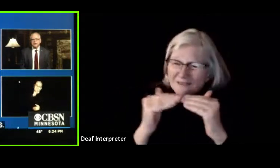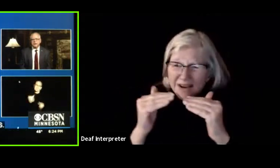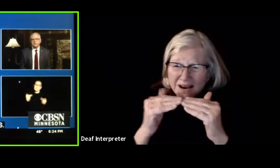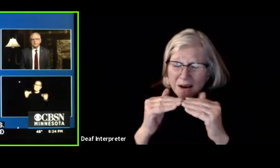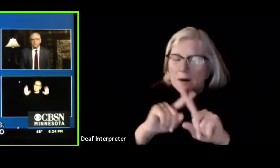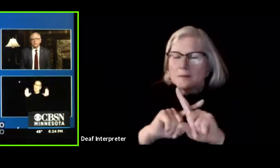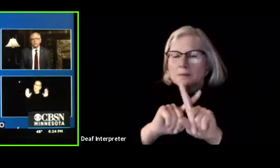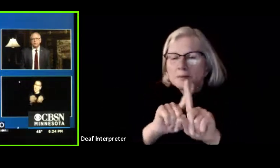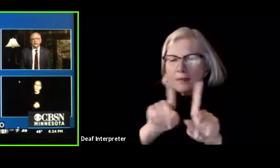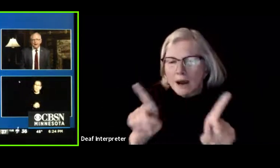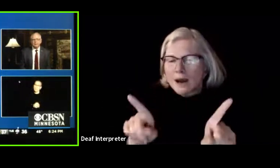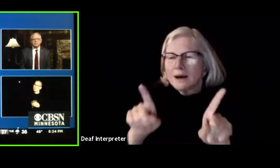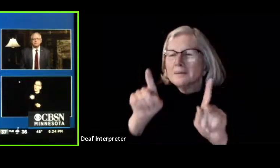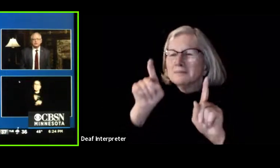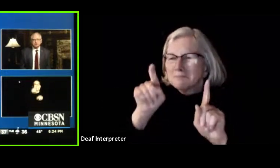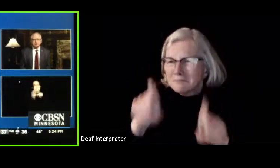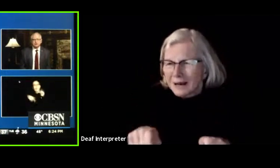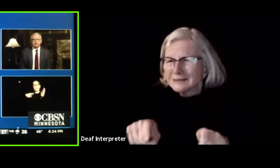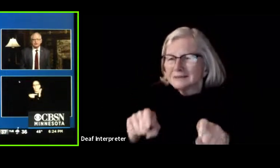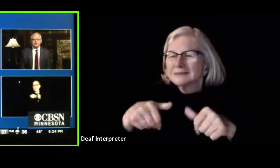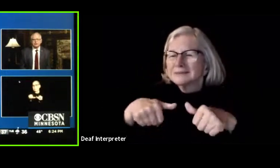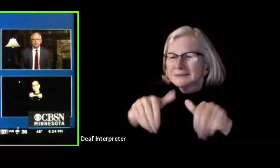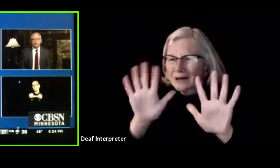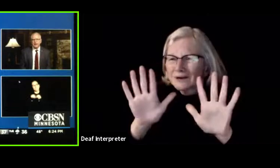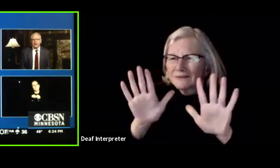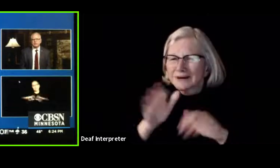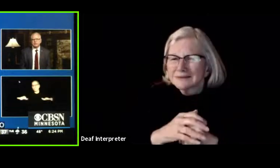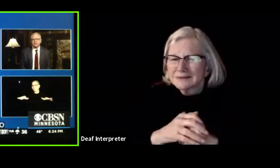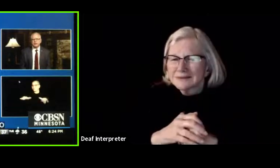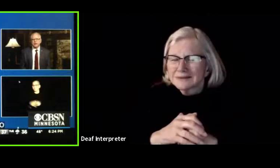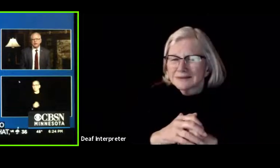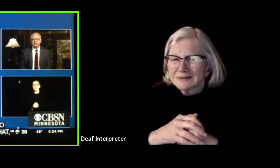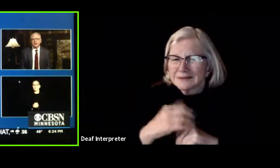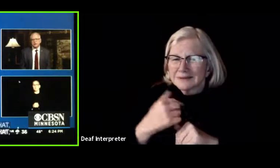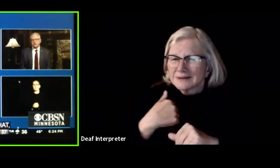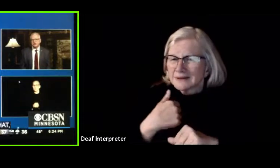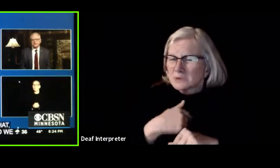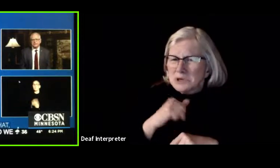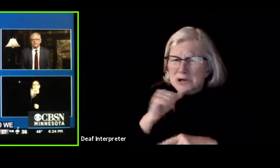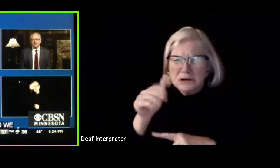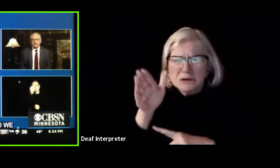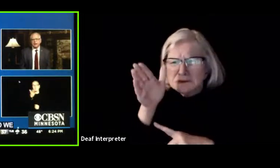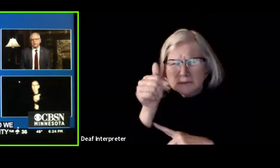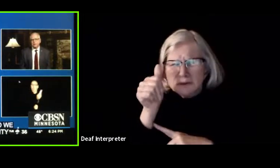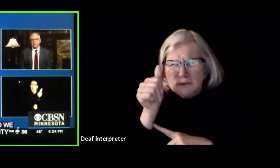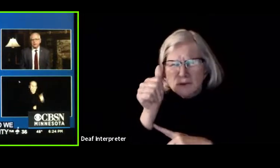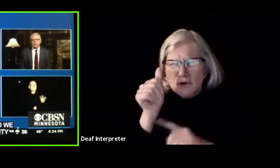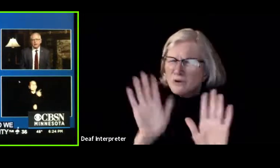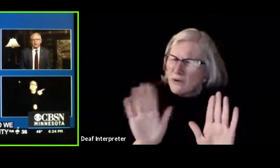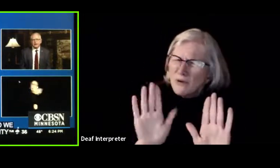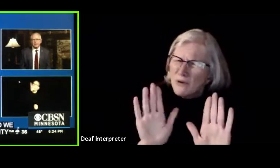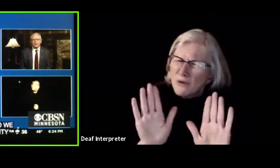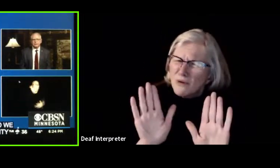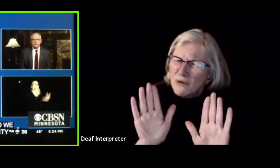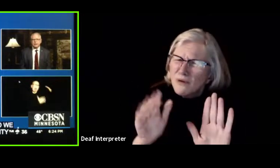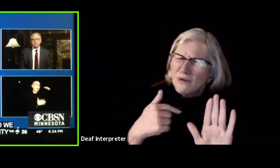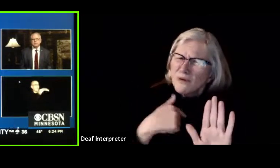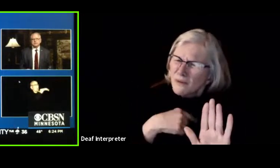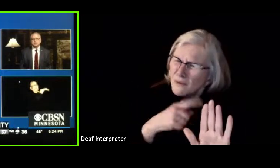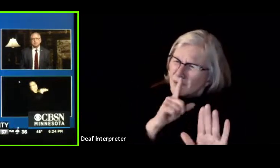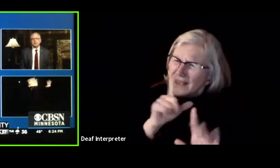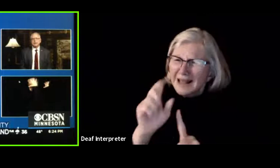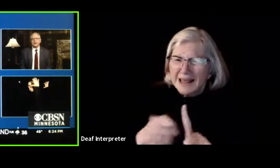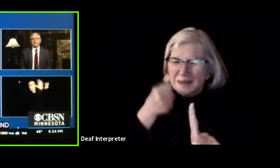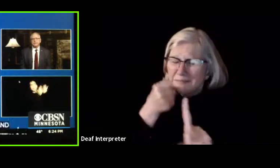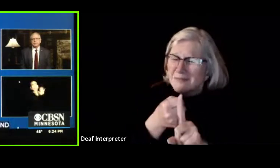spread, we will with absolute certainty put our hospitals at risk and those that need the care as well as the care providers. Places